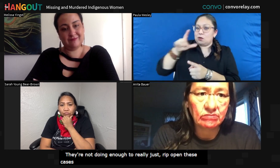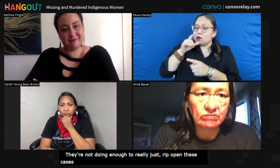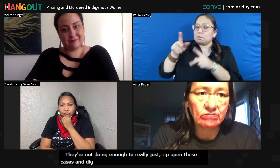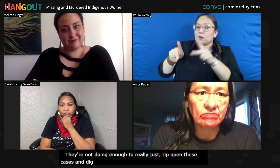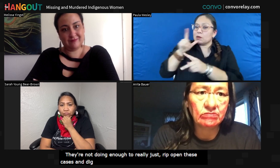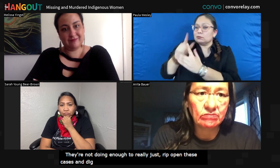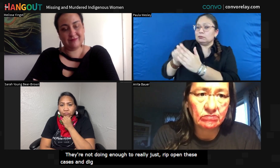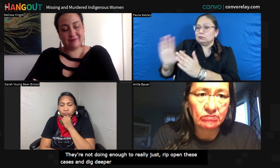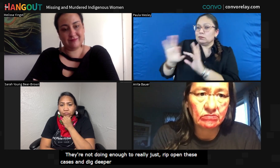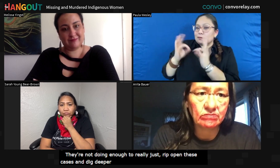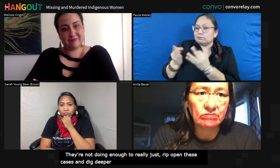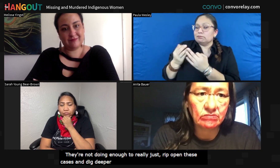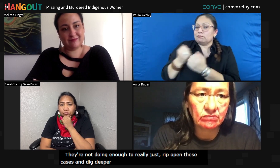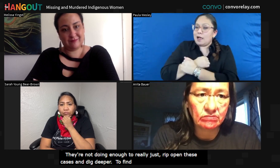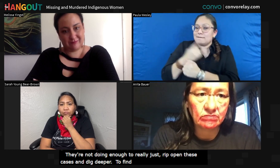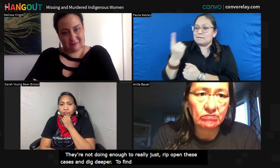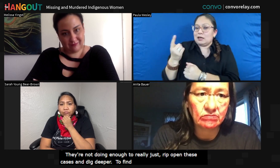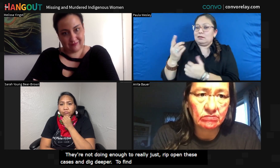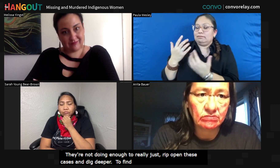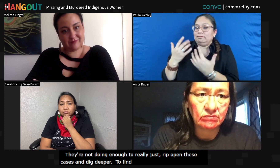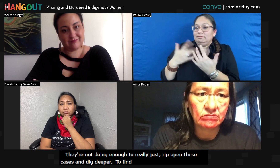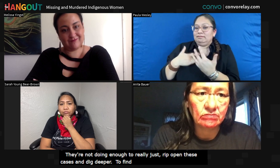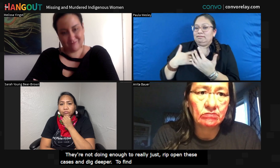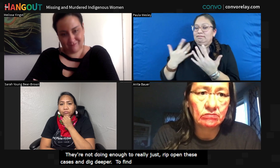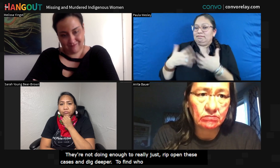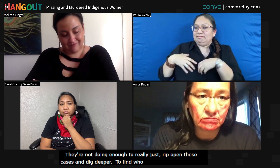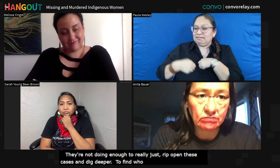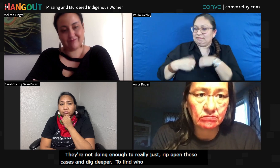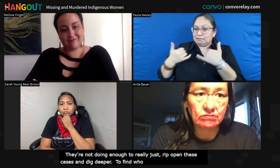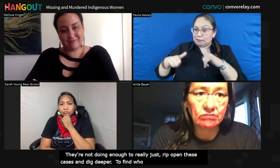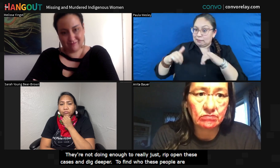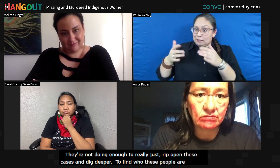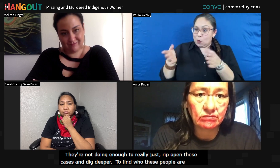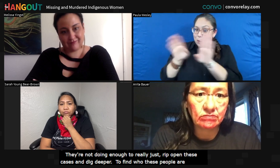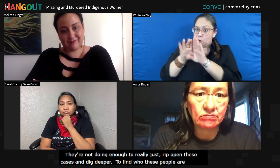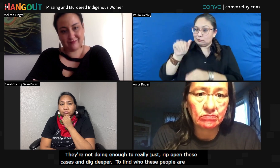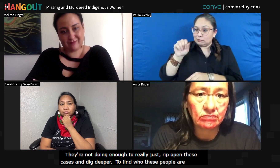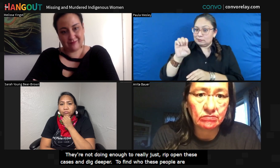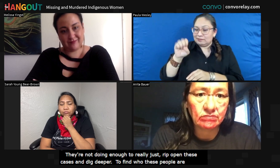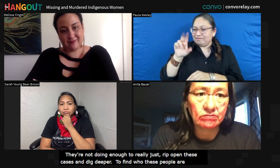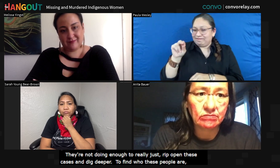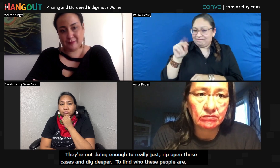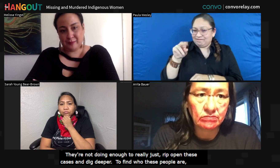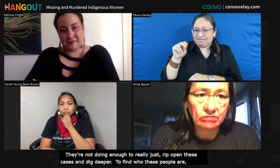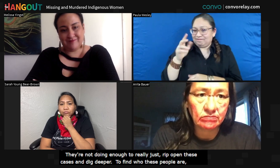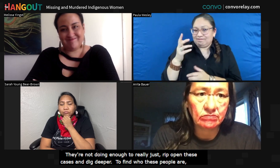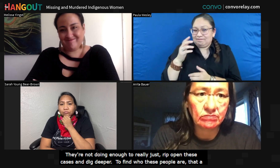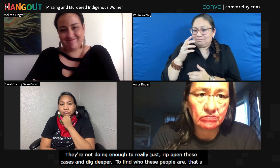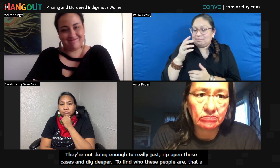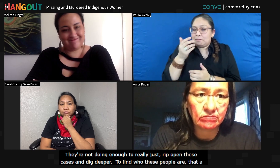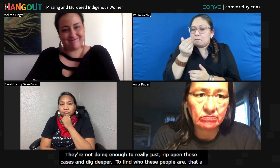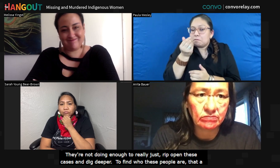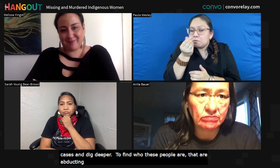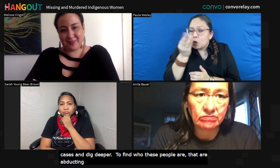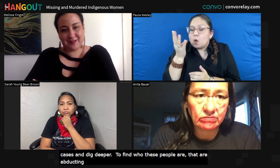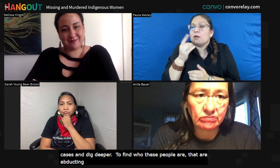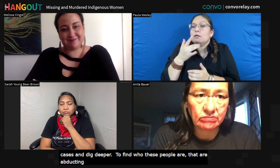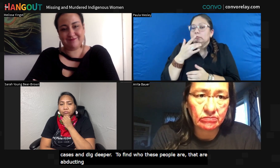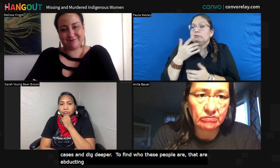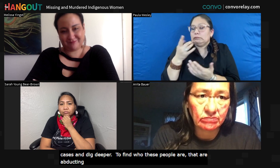that are abducting and murdering these family members, these loved ones, you know, who are grieving. These cases aren't closed.